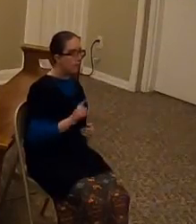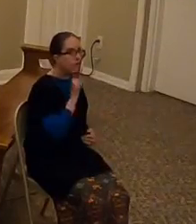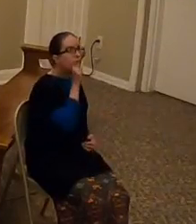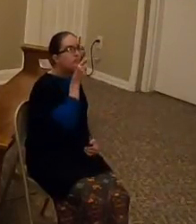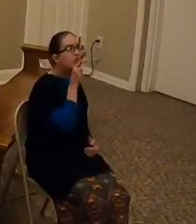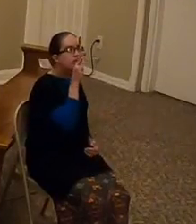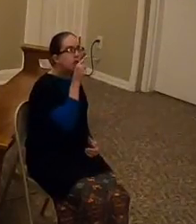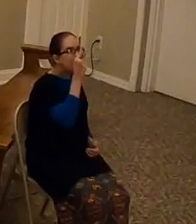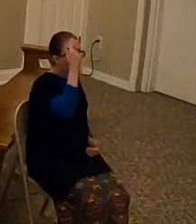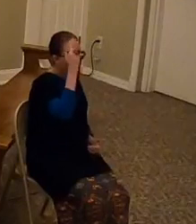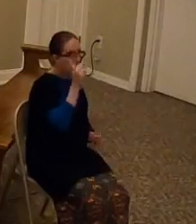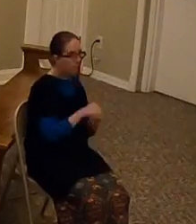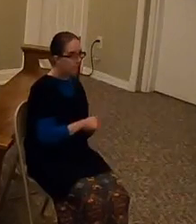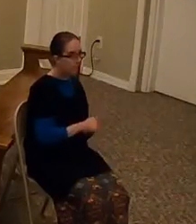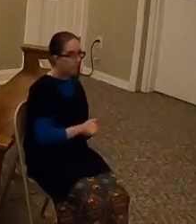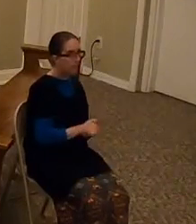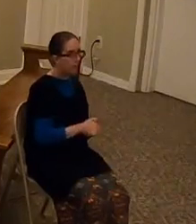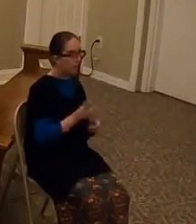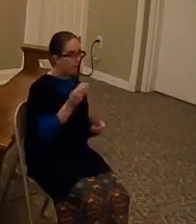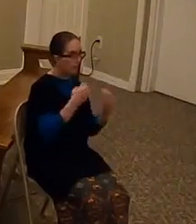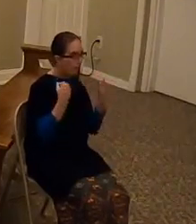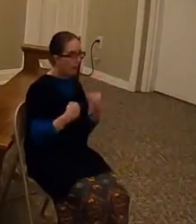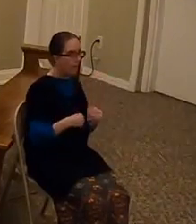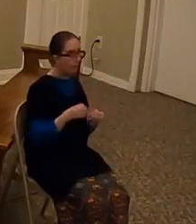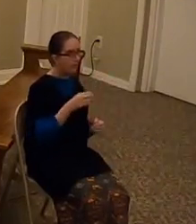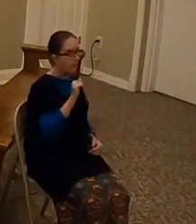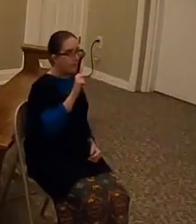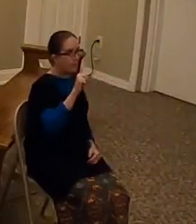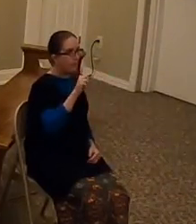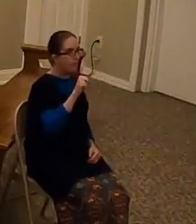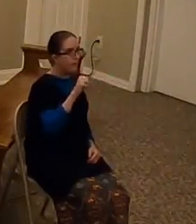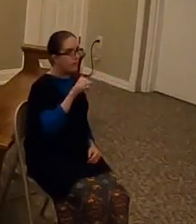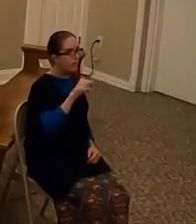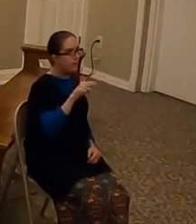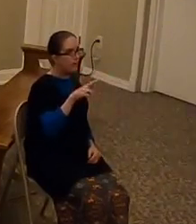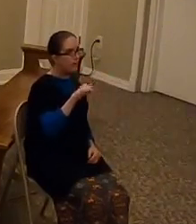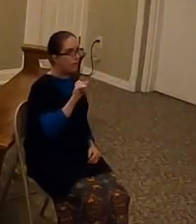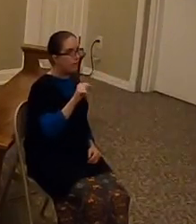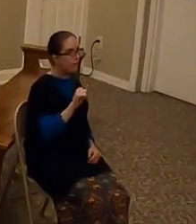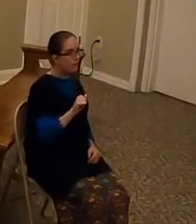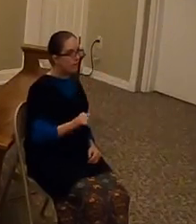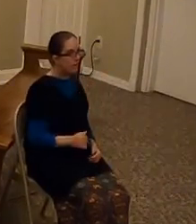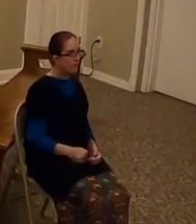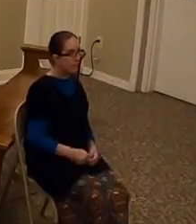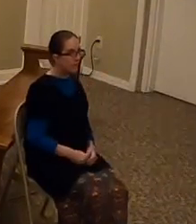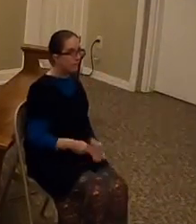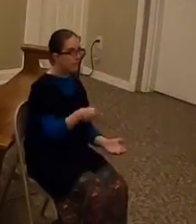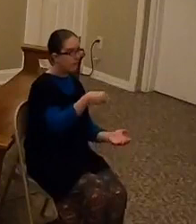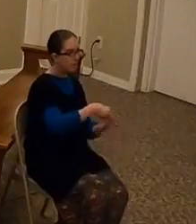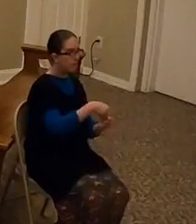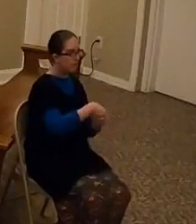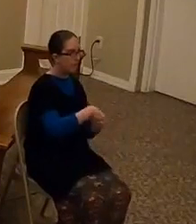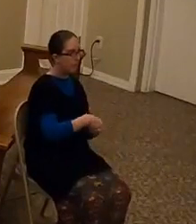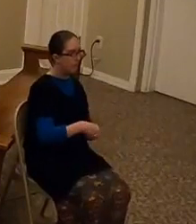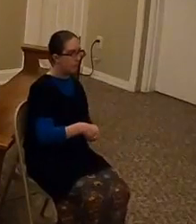Amen. All right. And we have to have integrity. Hallelujah. He stands in accord with truth. We've got